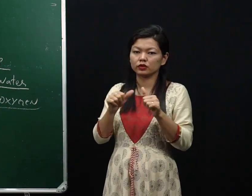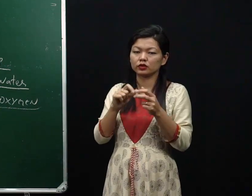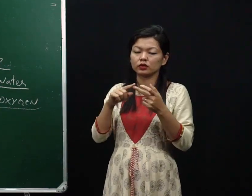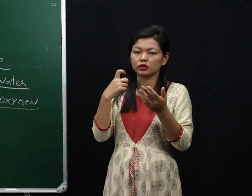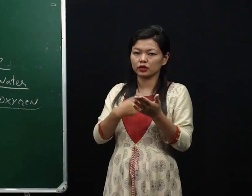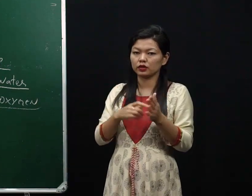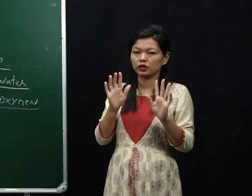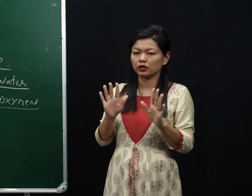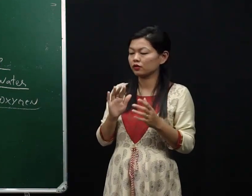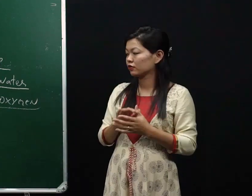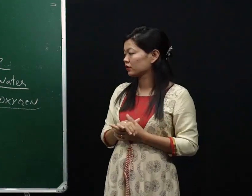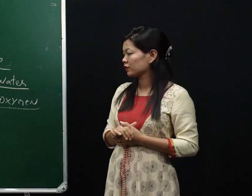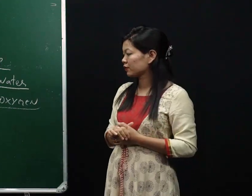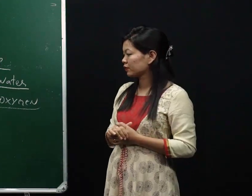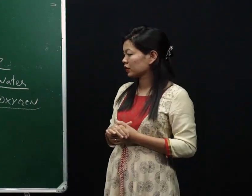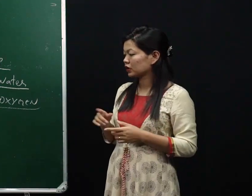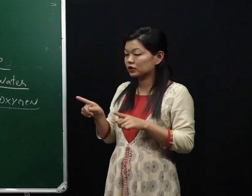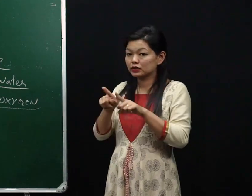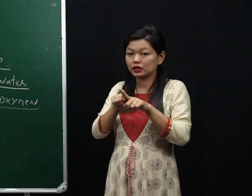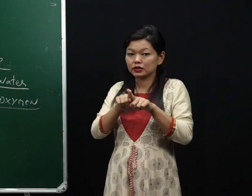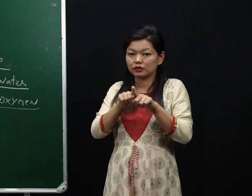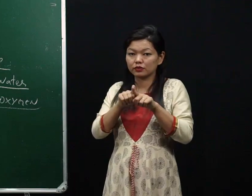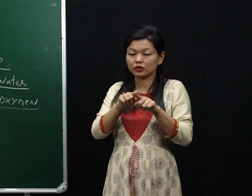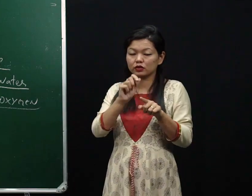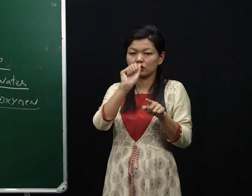This example is given in your textbook, okay?